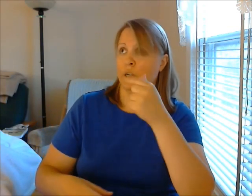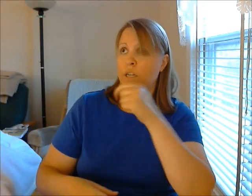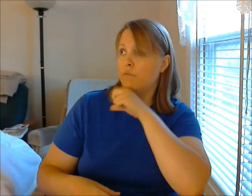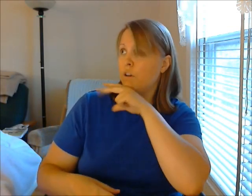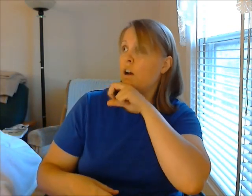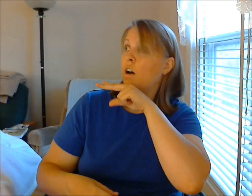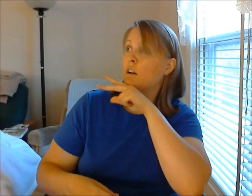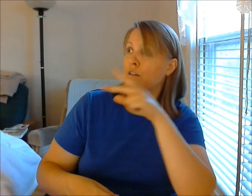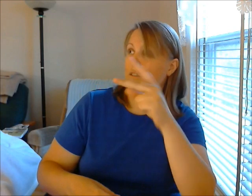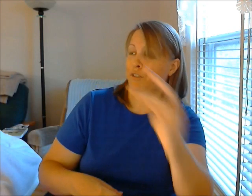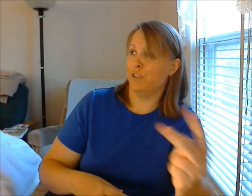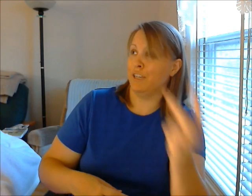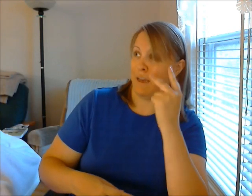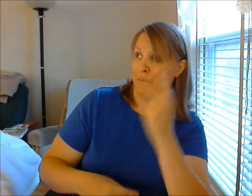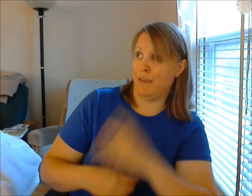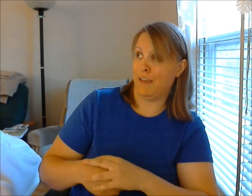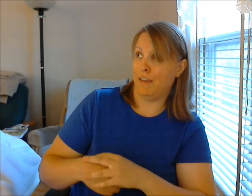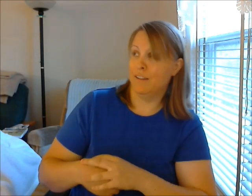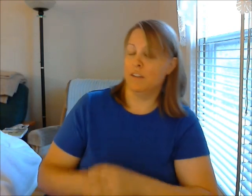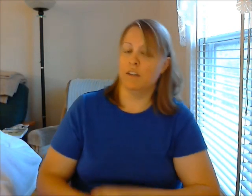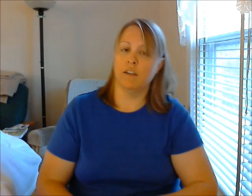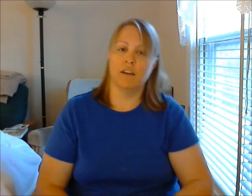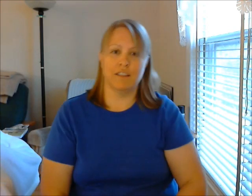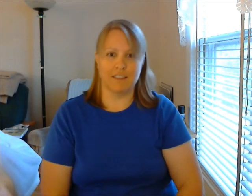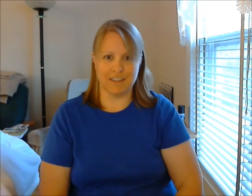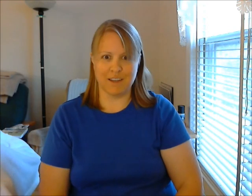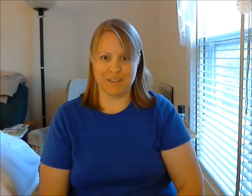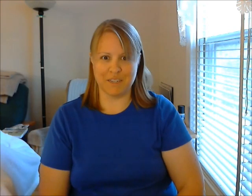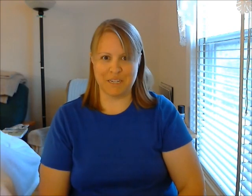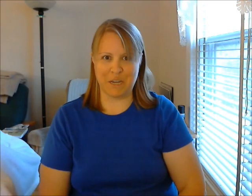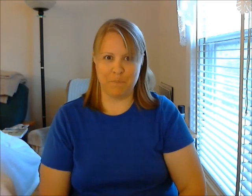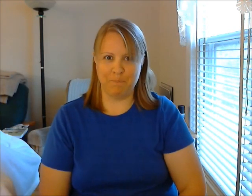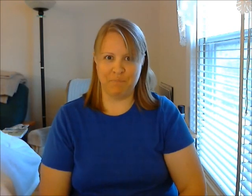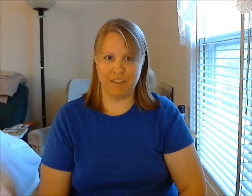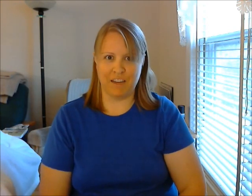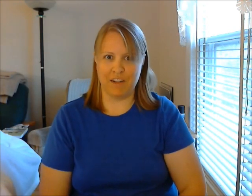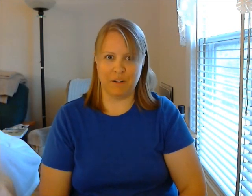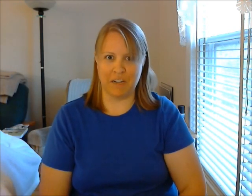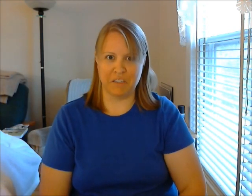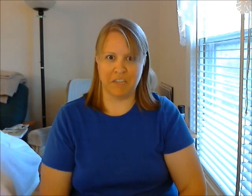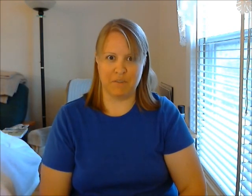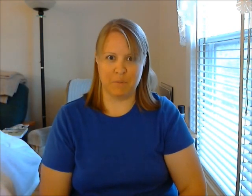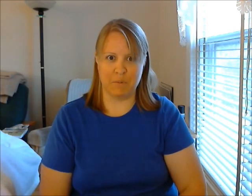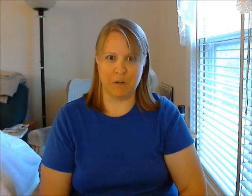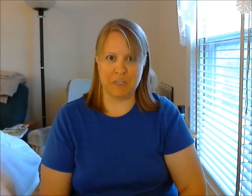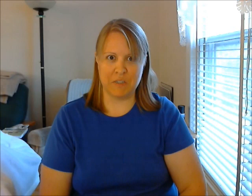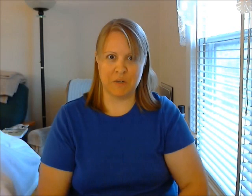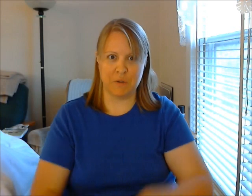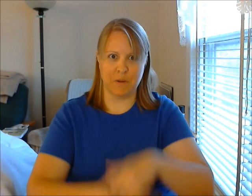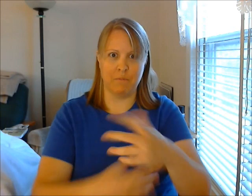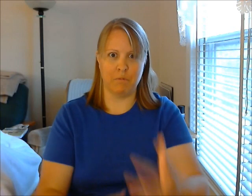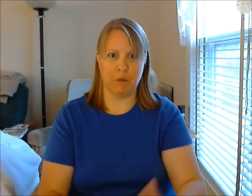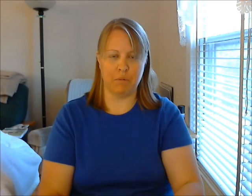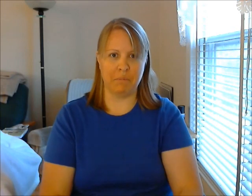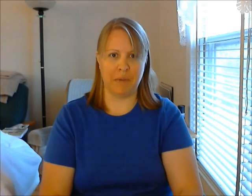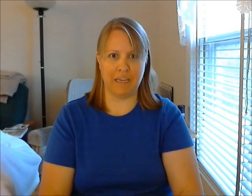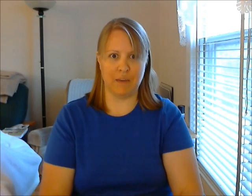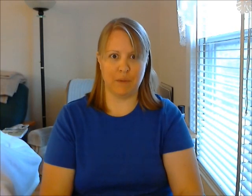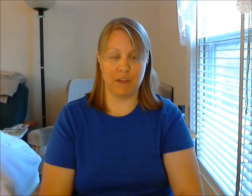green frog looking at me. That's how that's going to go. I don't actually have it memorized, so I'm probably making up animals